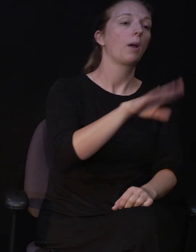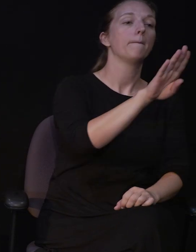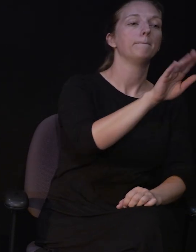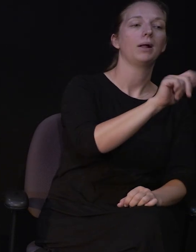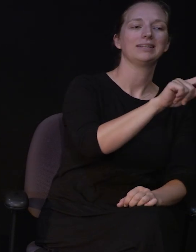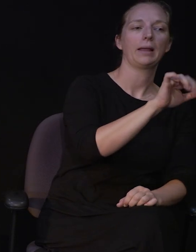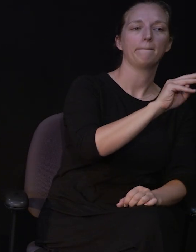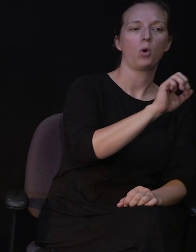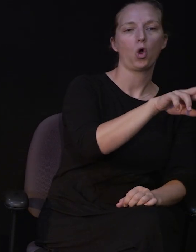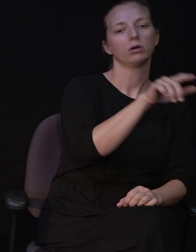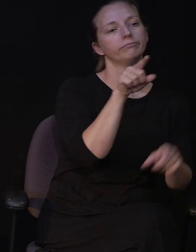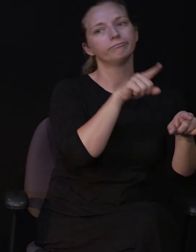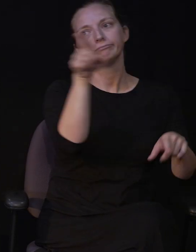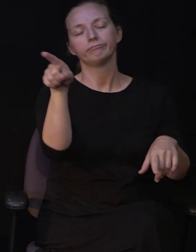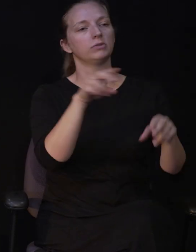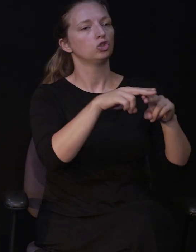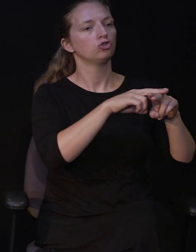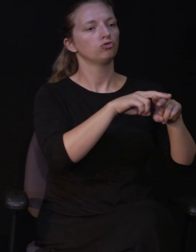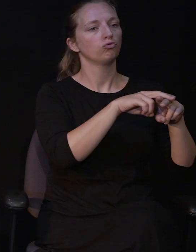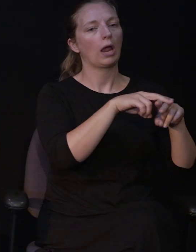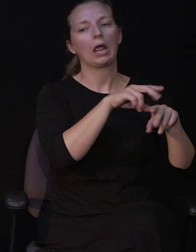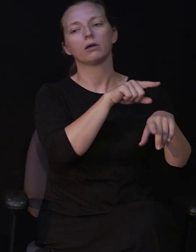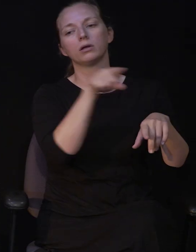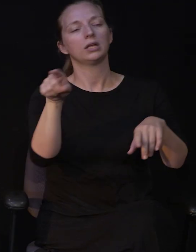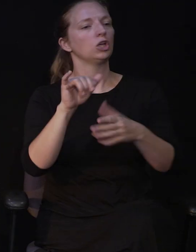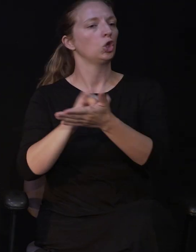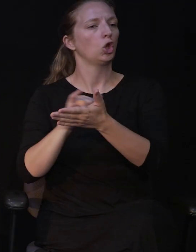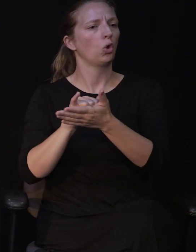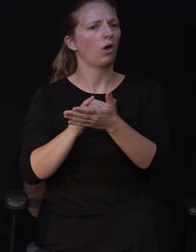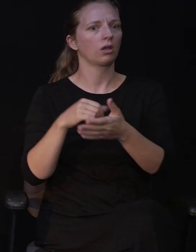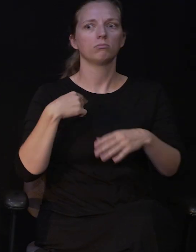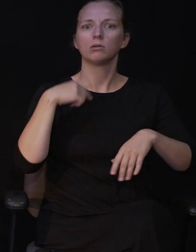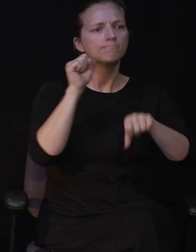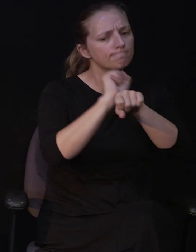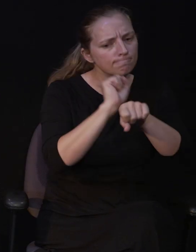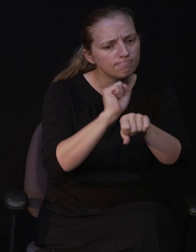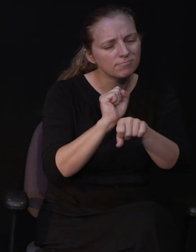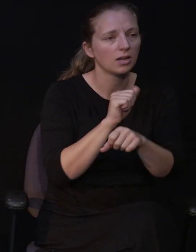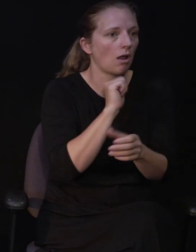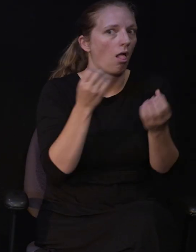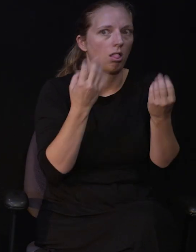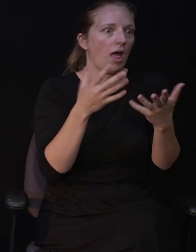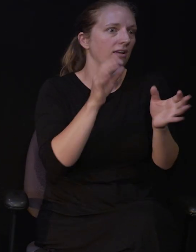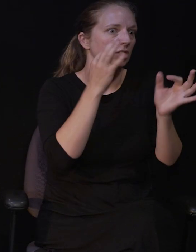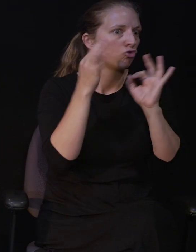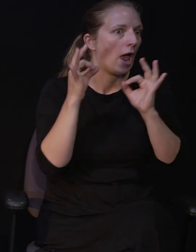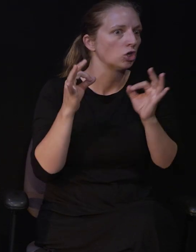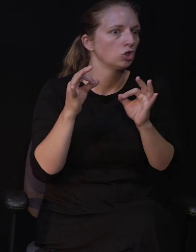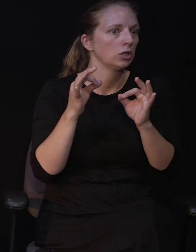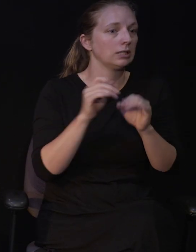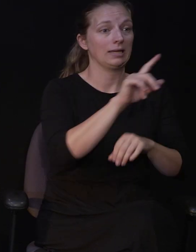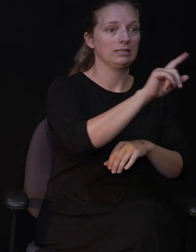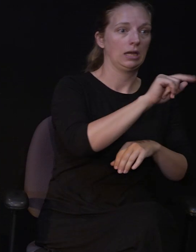New York, and I would get so much done because there's not a lot of distractions. You know, don't get on TikTok. I